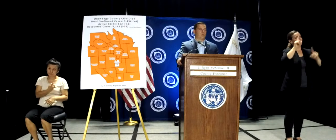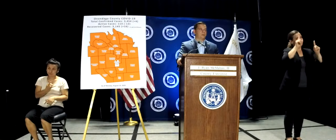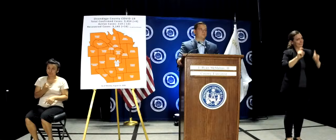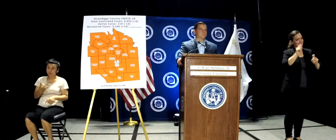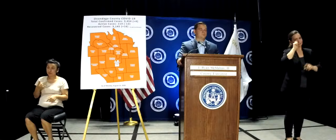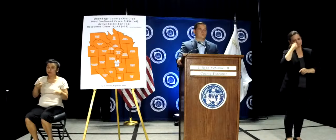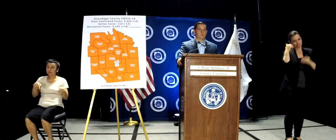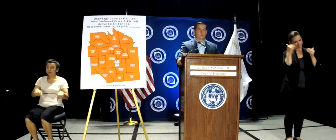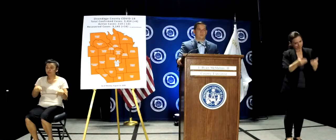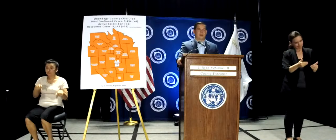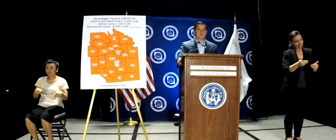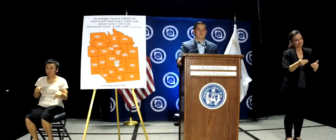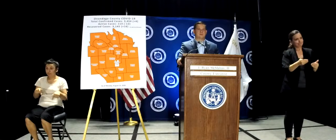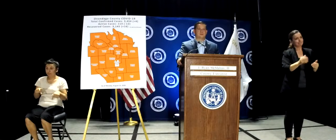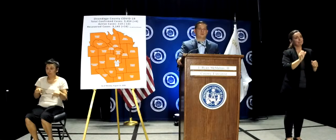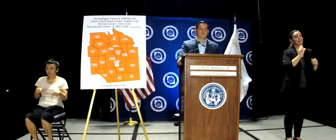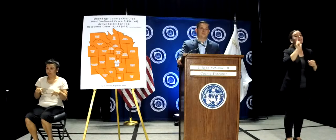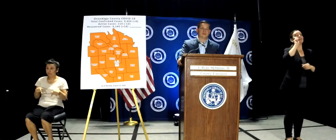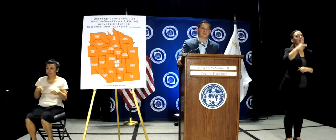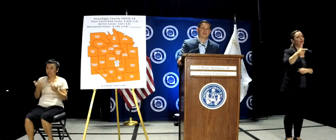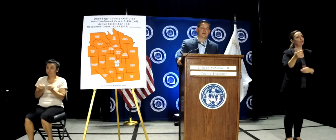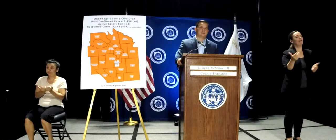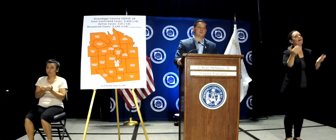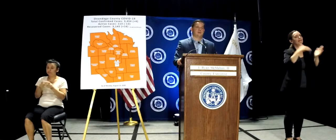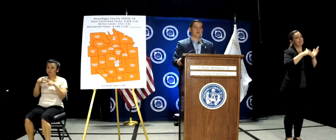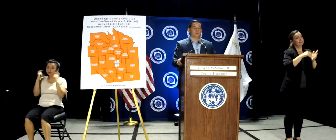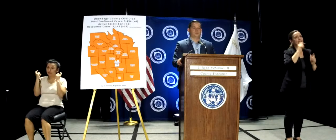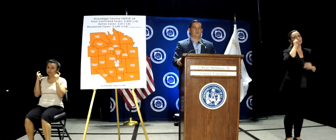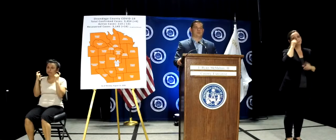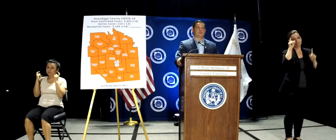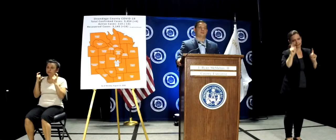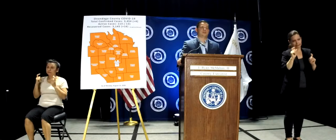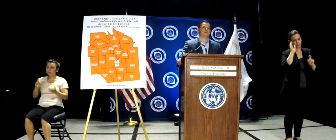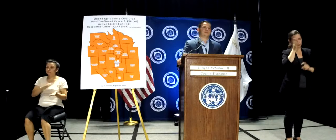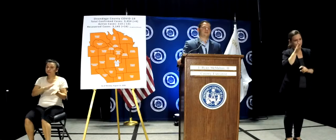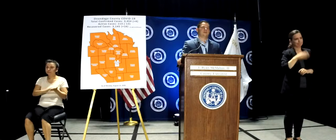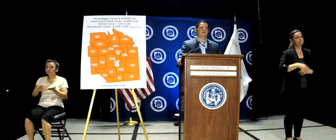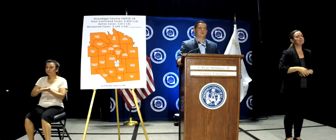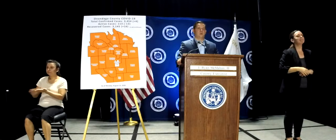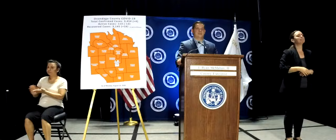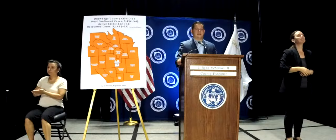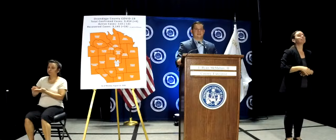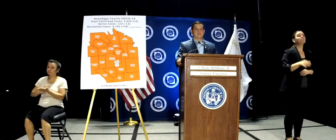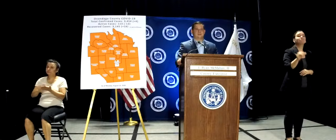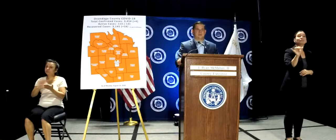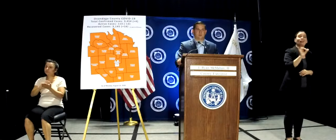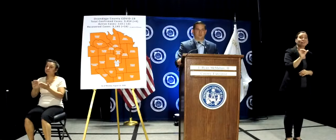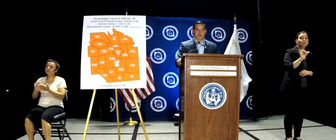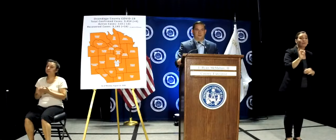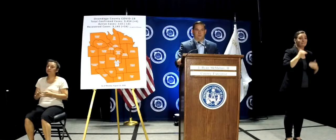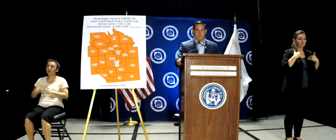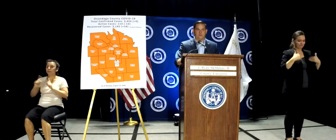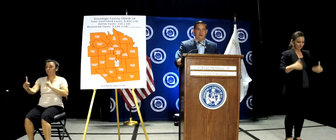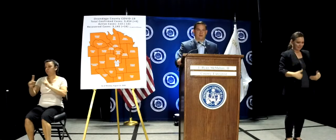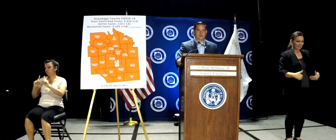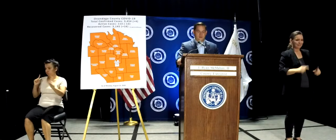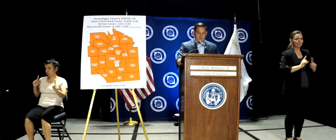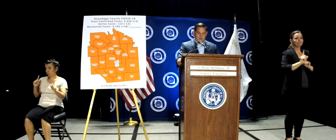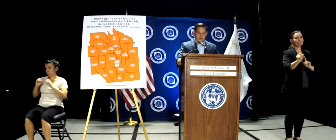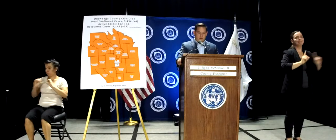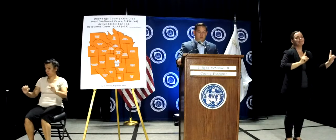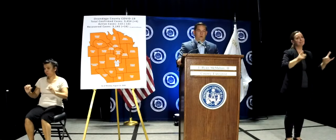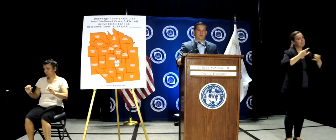starting point? We wear masks, we sanitize, we physically distance, we test, and then we trace when we find